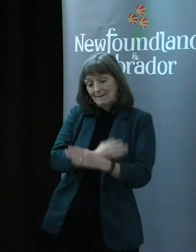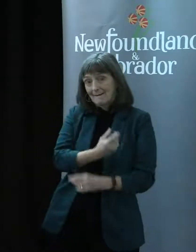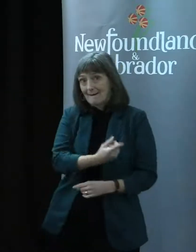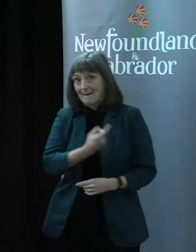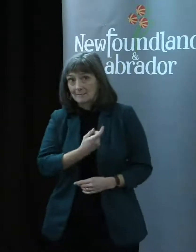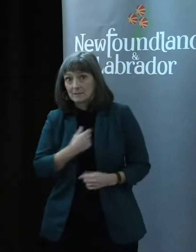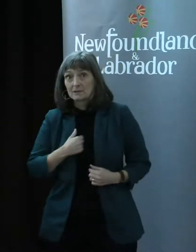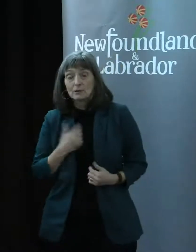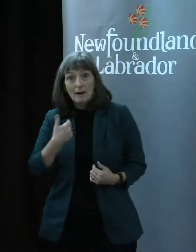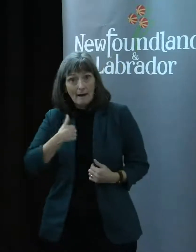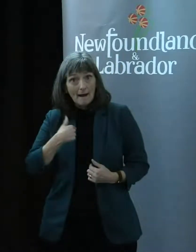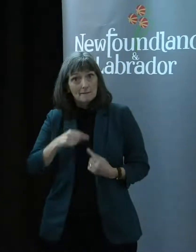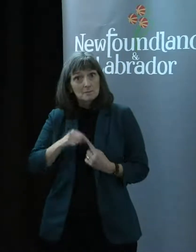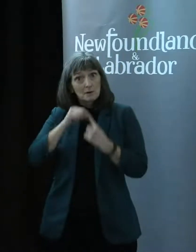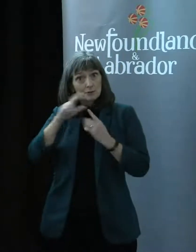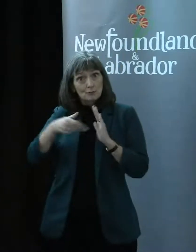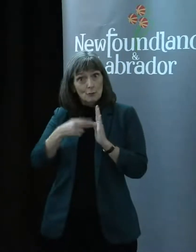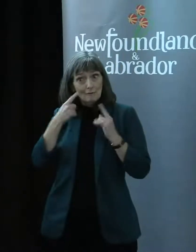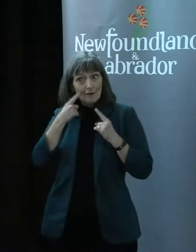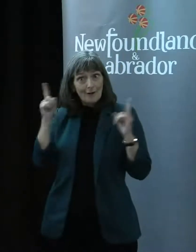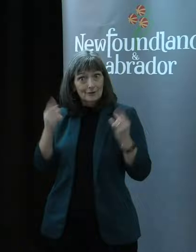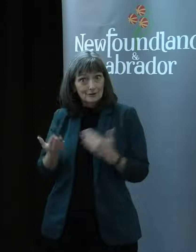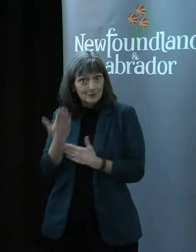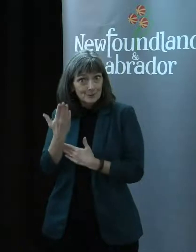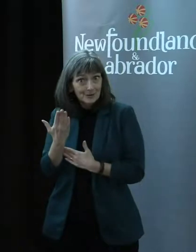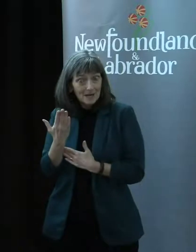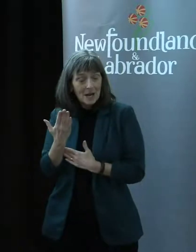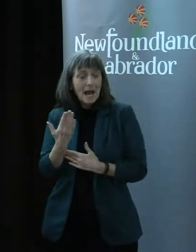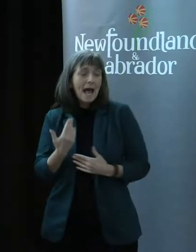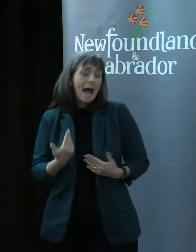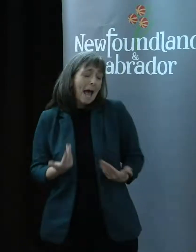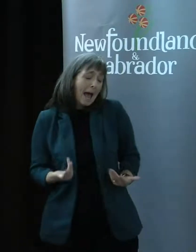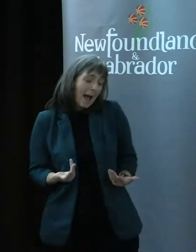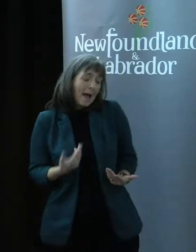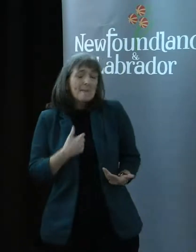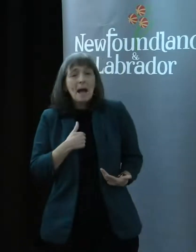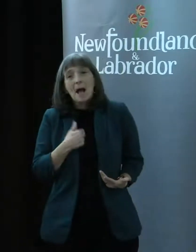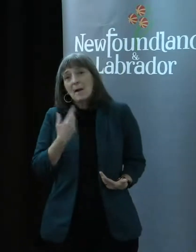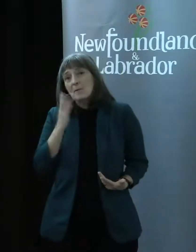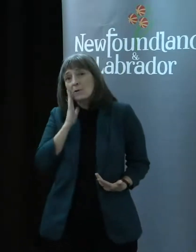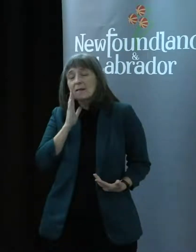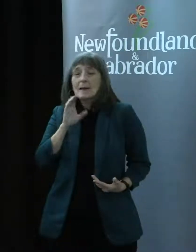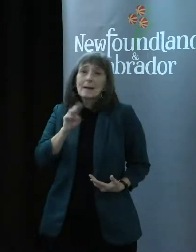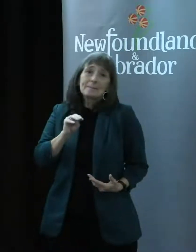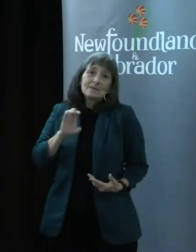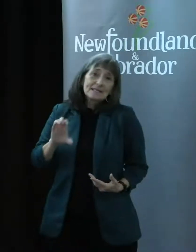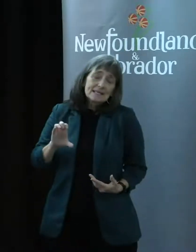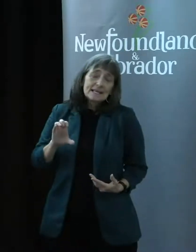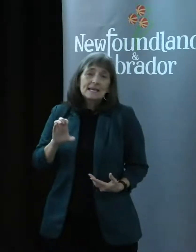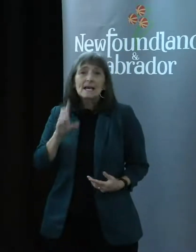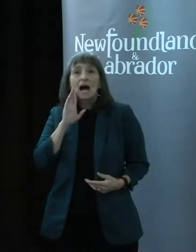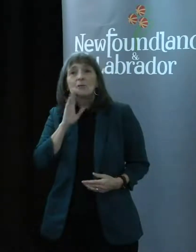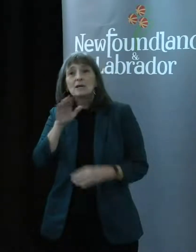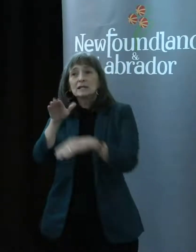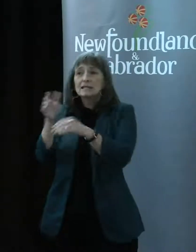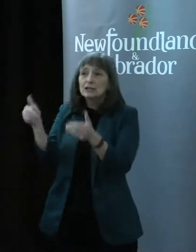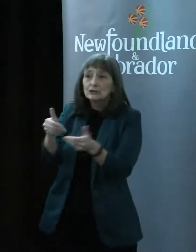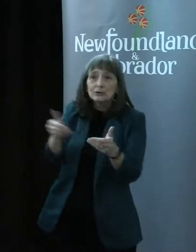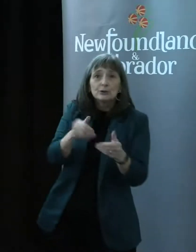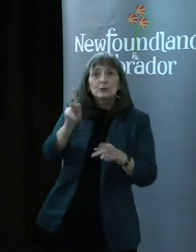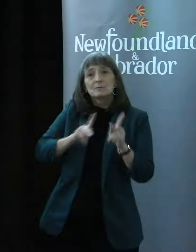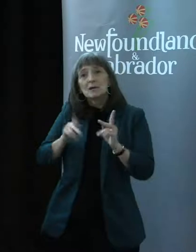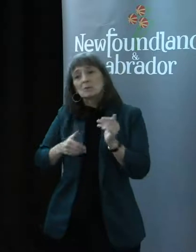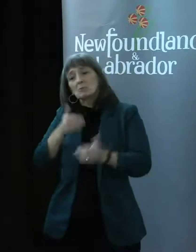if I had a special role in the launch this morning, and I said, well, you know, I'm just going to be the MC and I'll get people up, I'll keep the